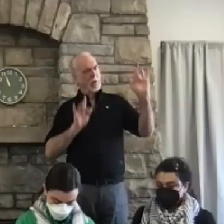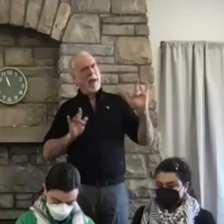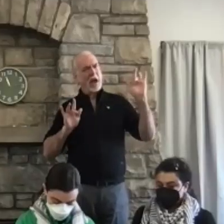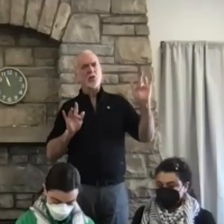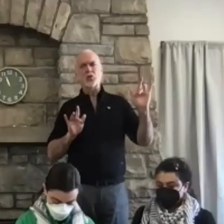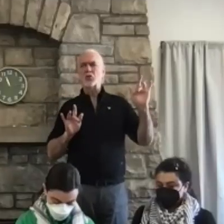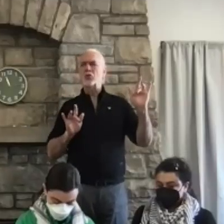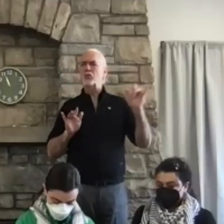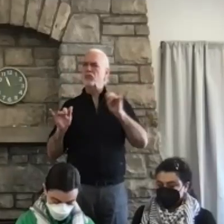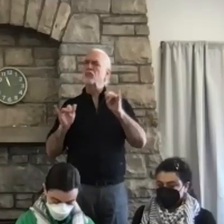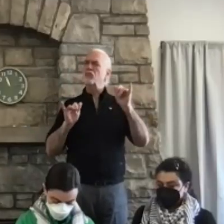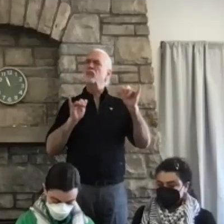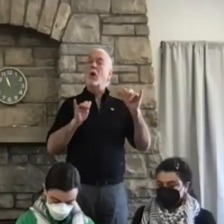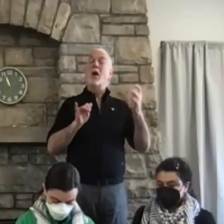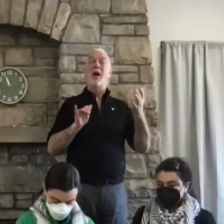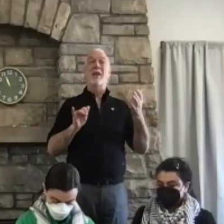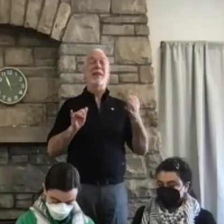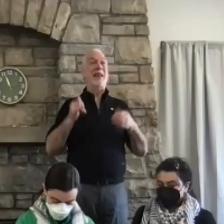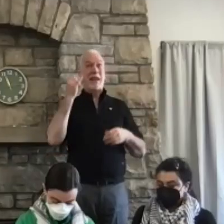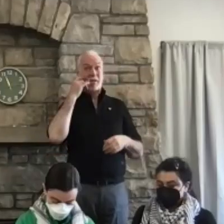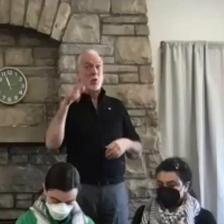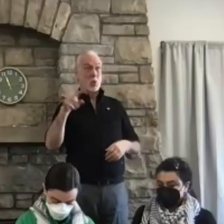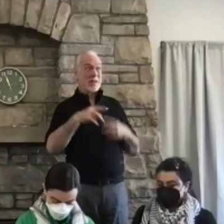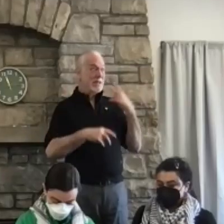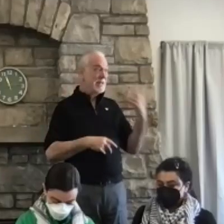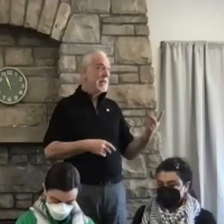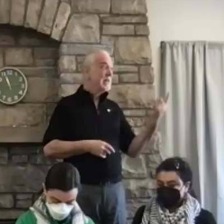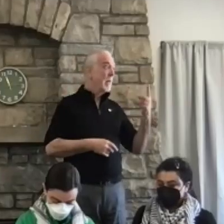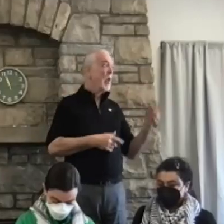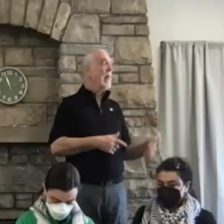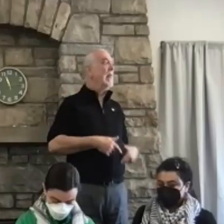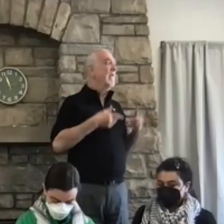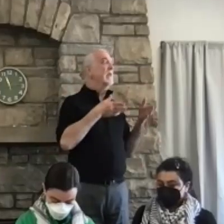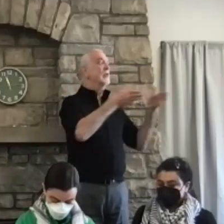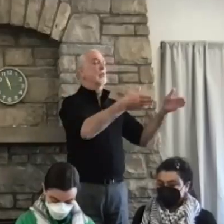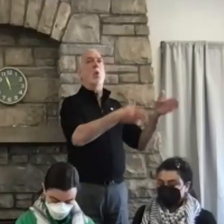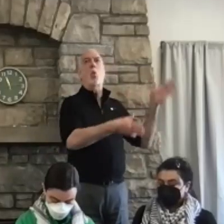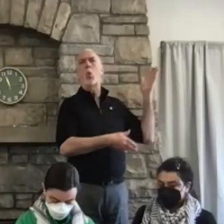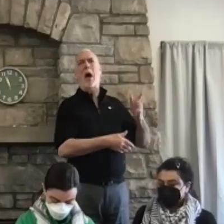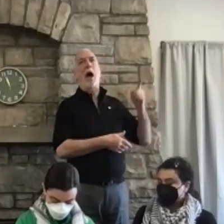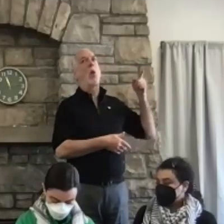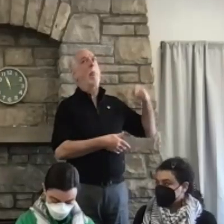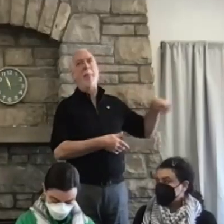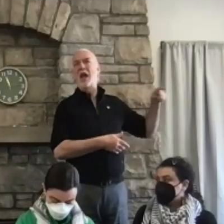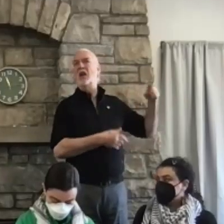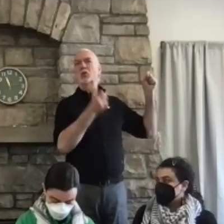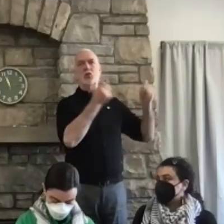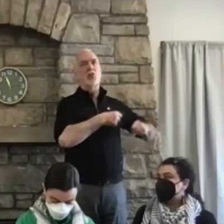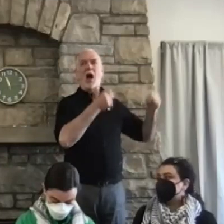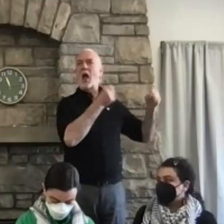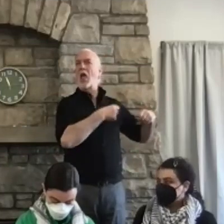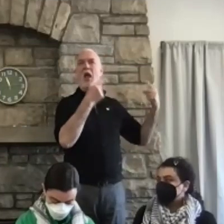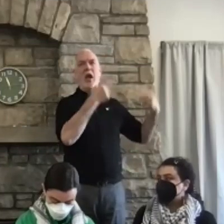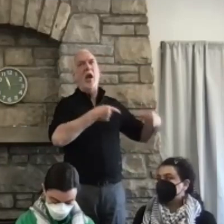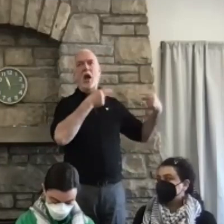and just realize that there's a very good chance if you see somebody living on the street, like they are struggling, they are fighting, they don't even understand